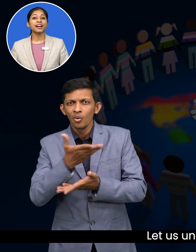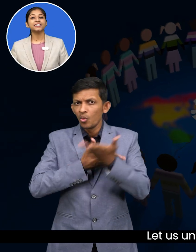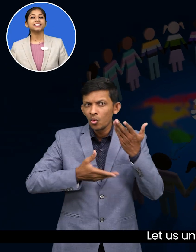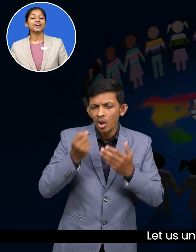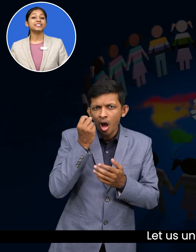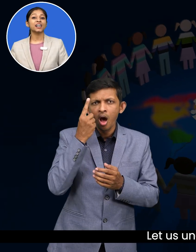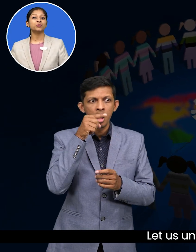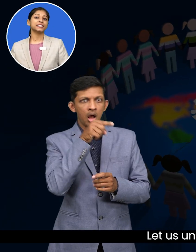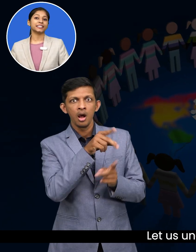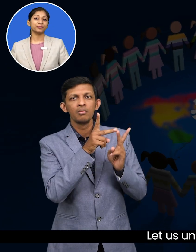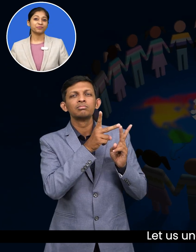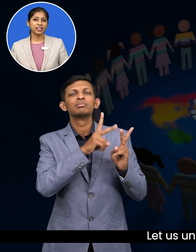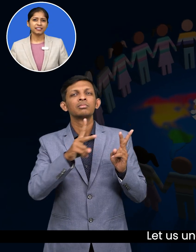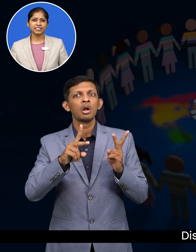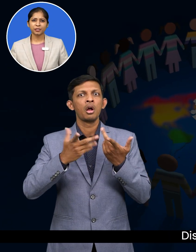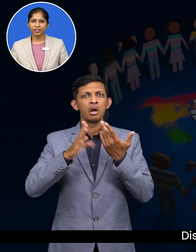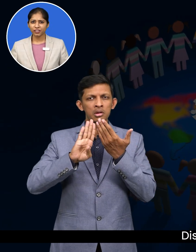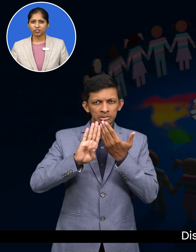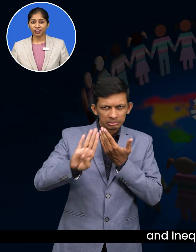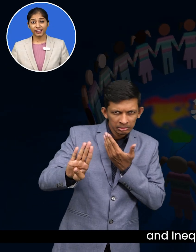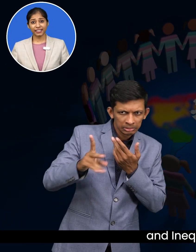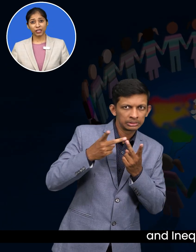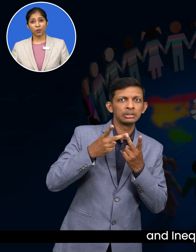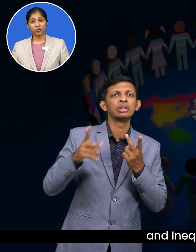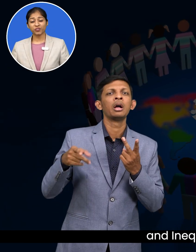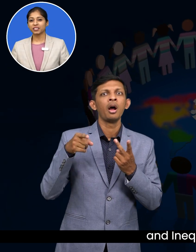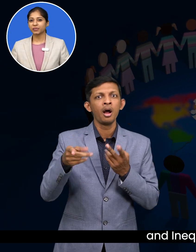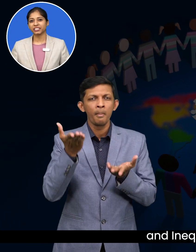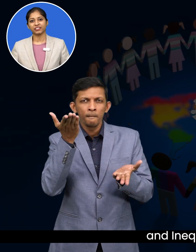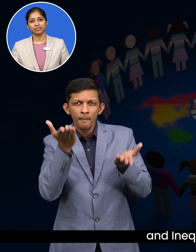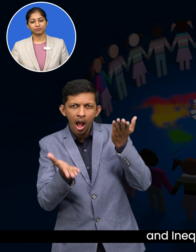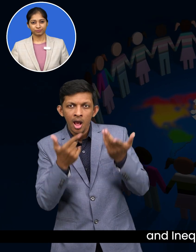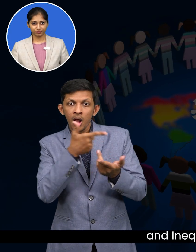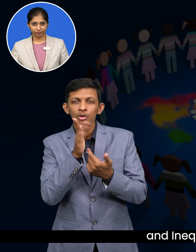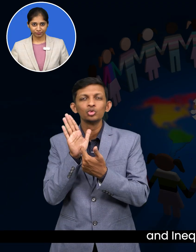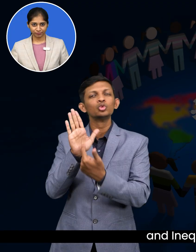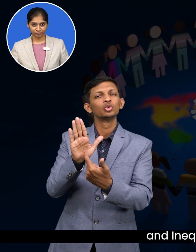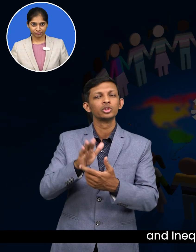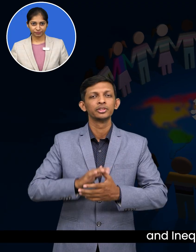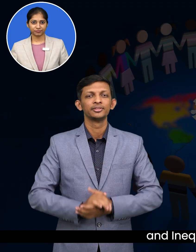Let us understand diversity, discrimination, and inequality respectively.